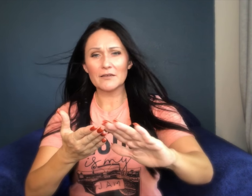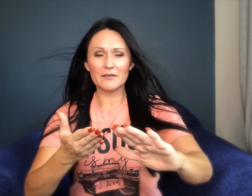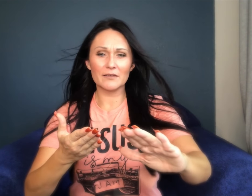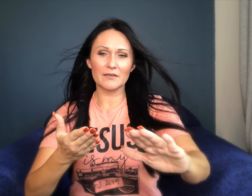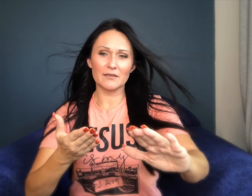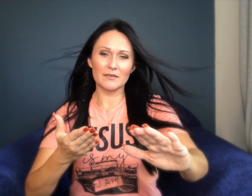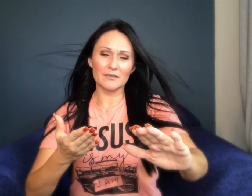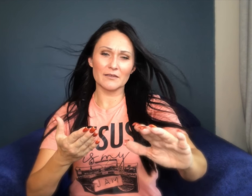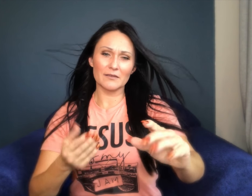forgives.